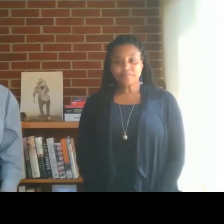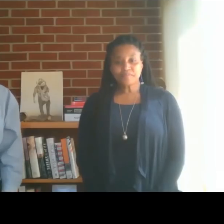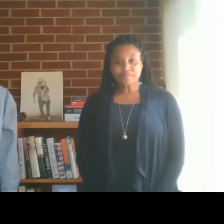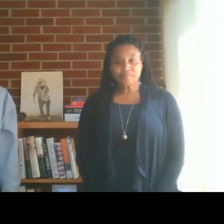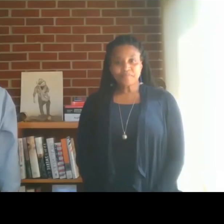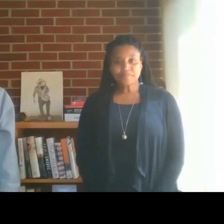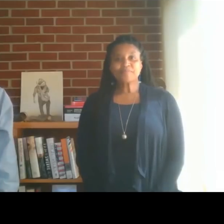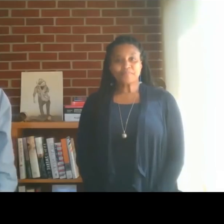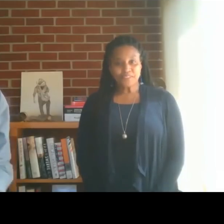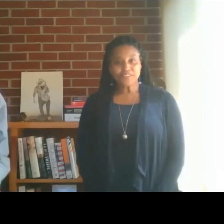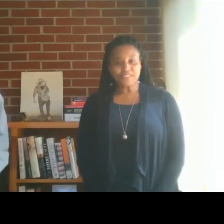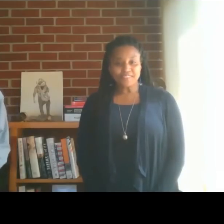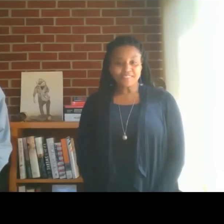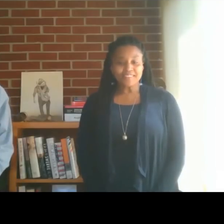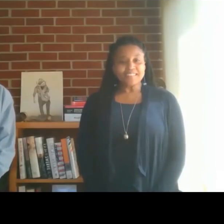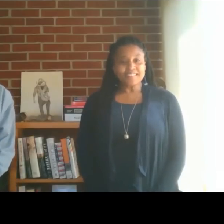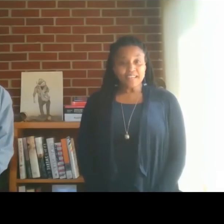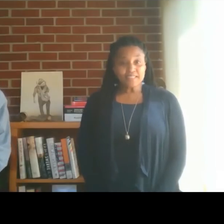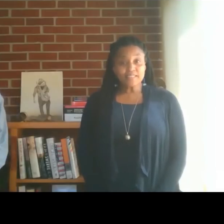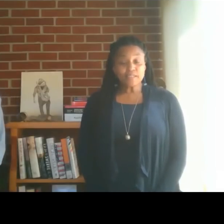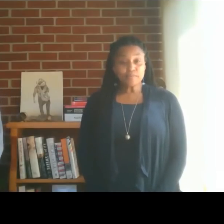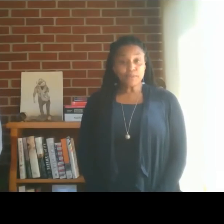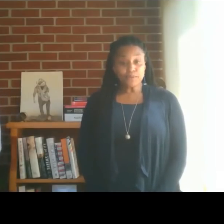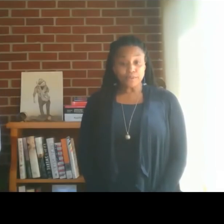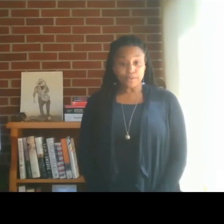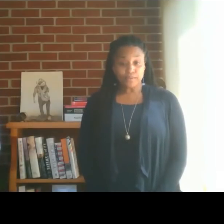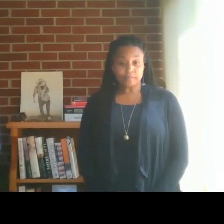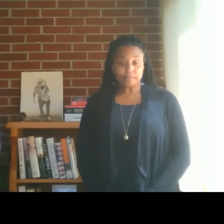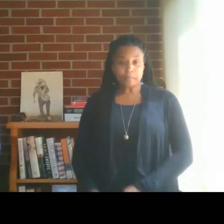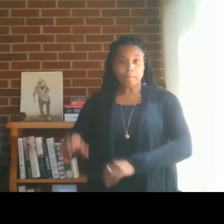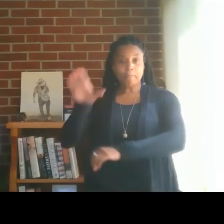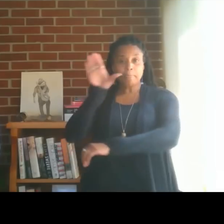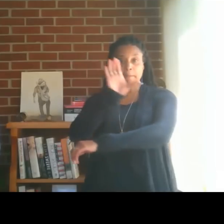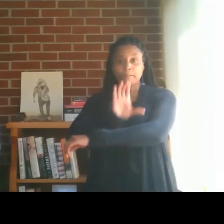You got it. Drink. Good. Next is computer.